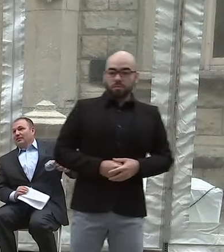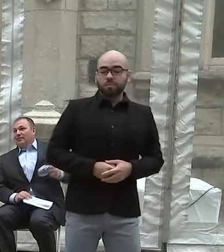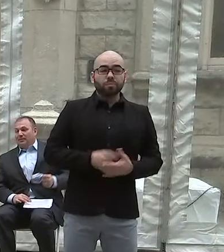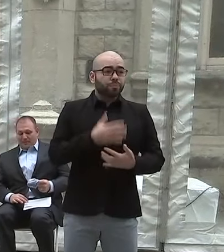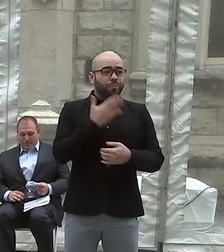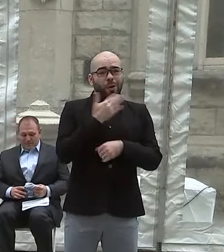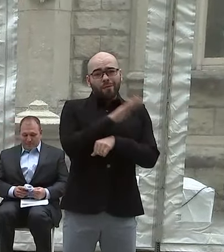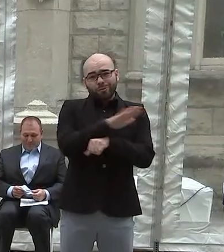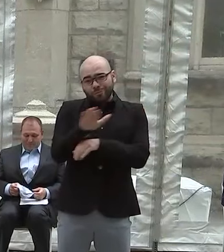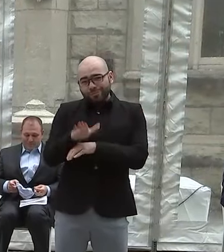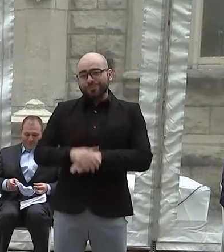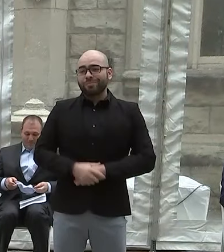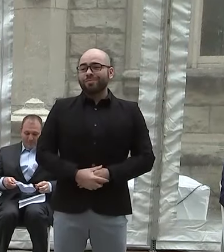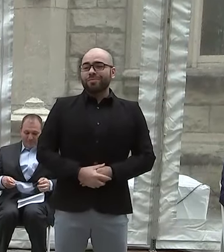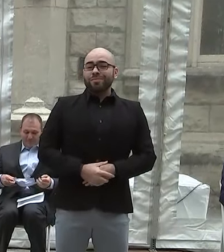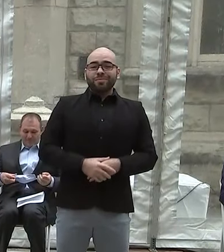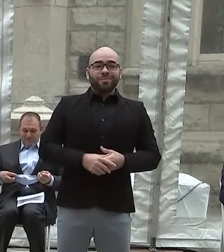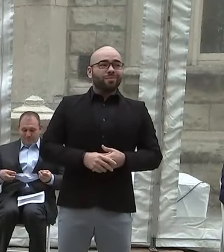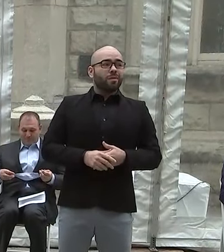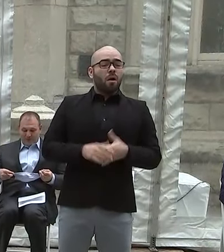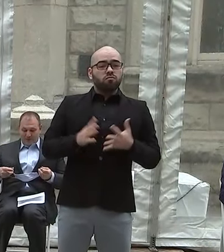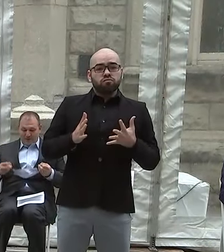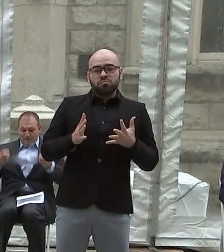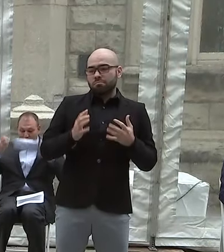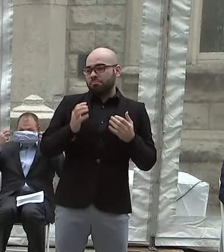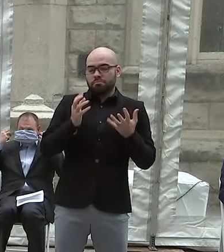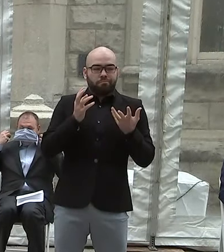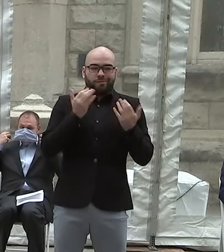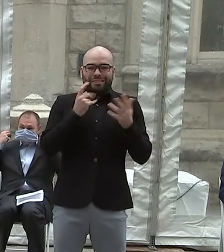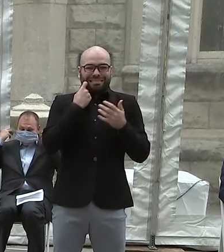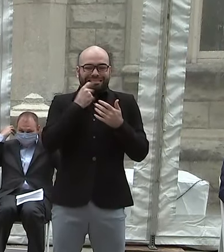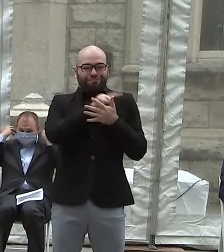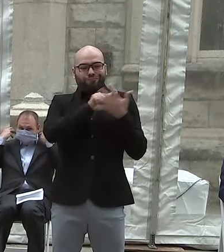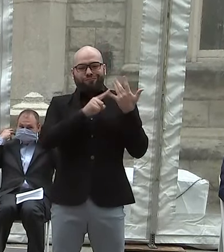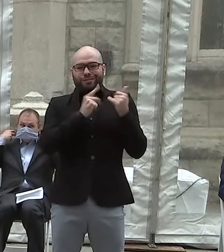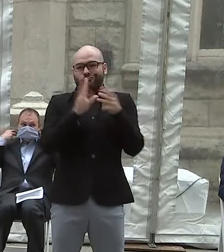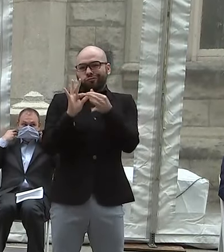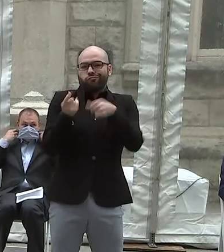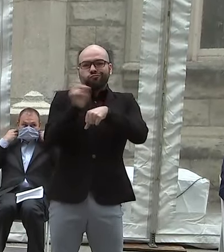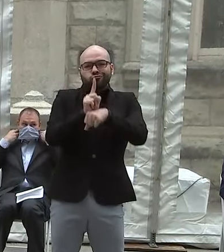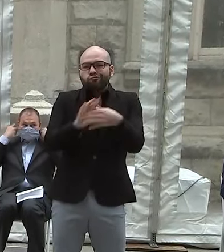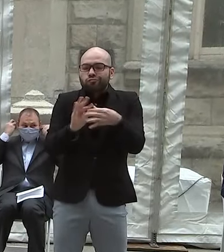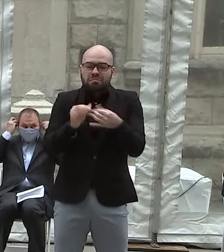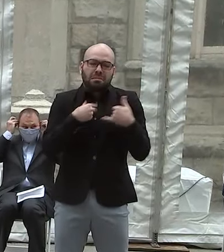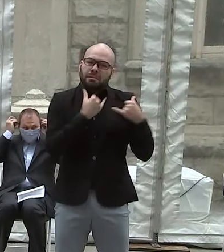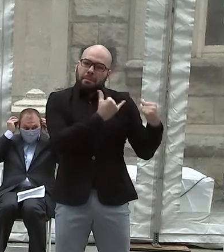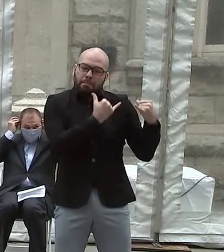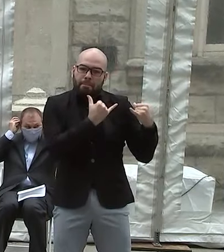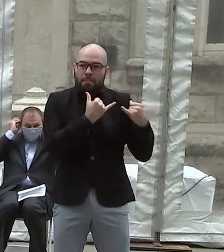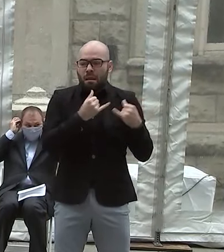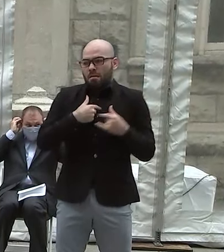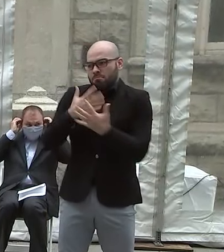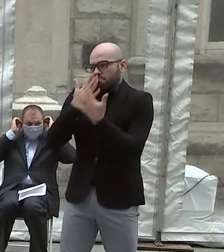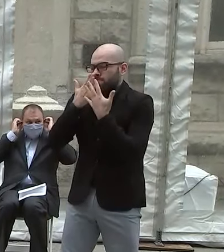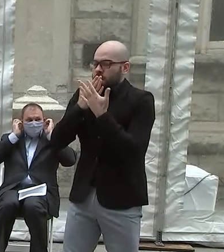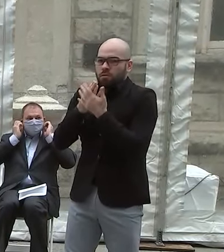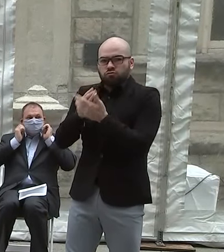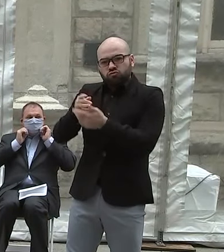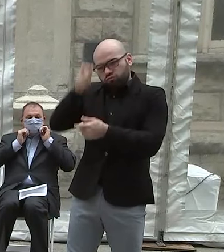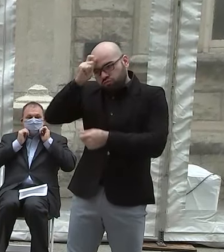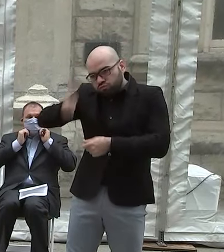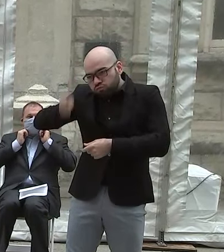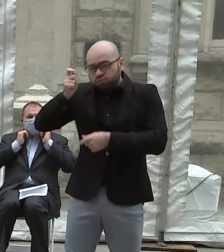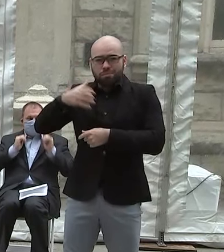Good afternoon. Like all of my colleagues, I applaud Mayor Lightfoot's leadership throughout this crisis and for